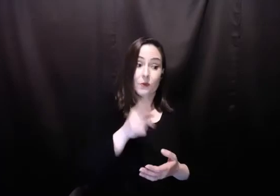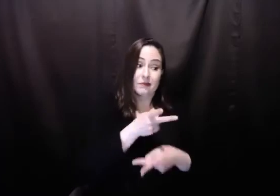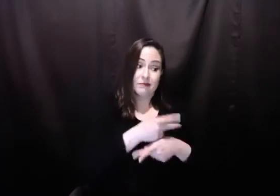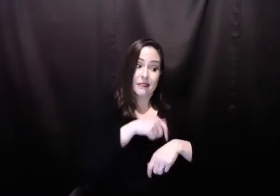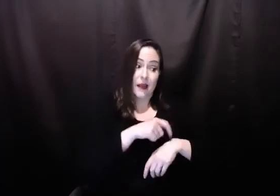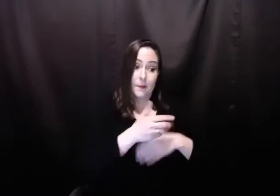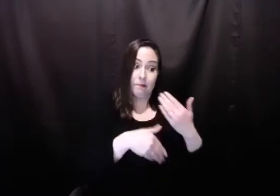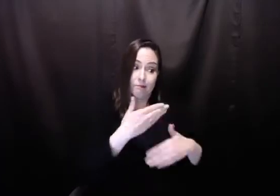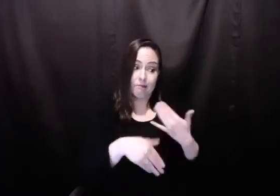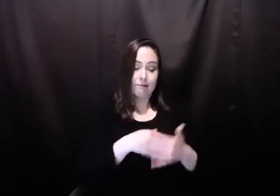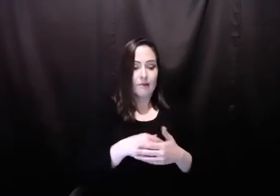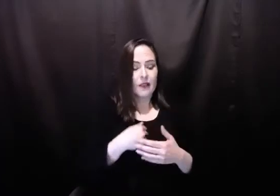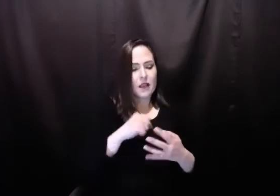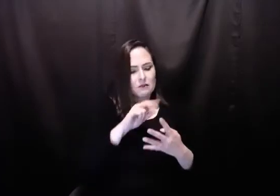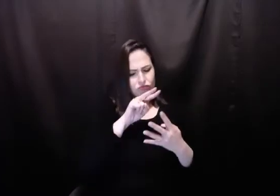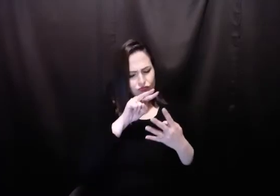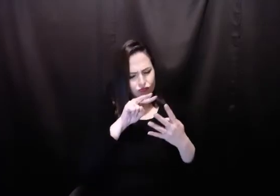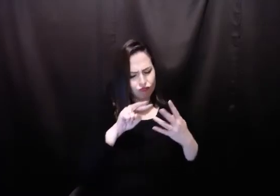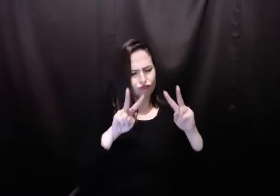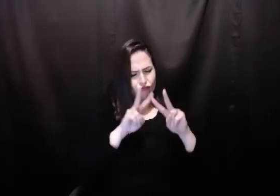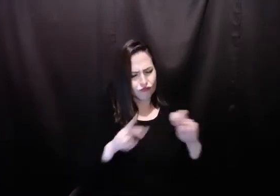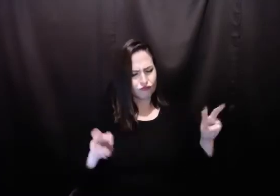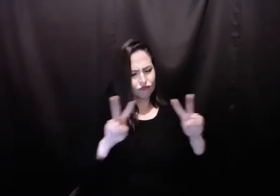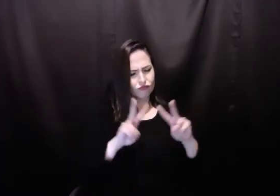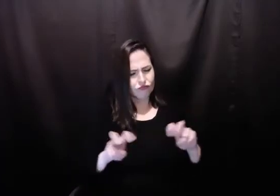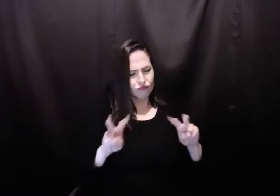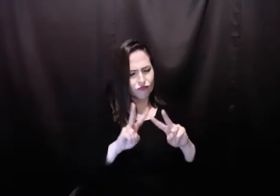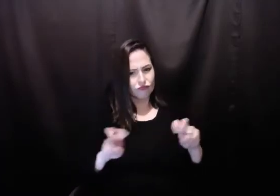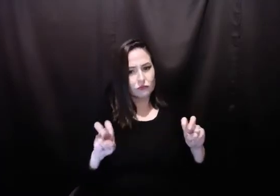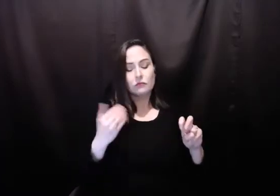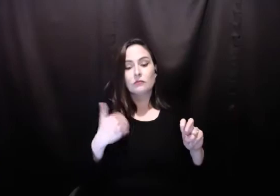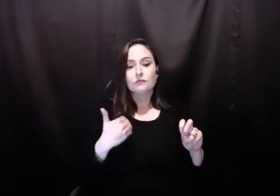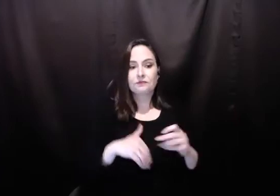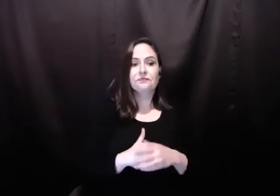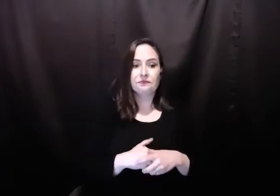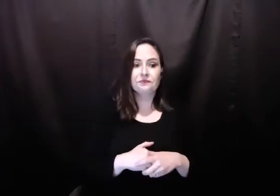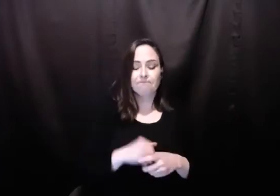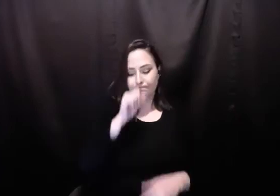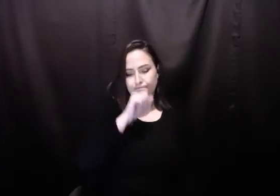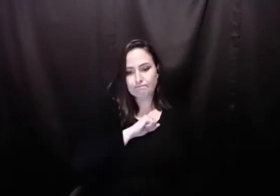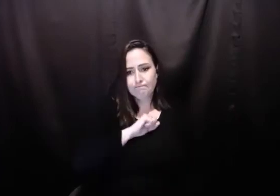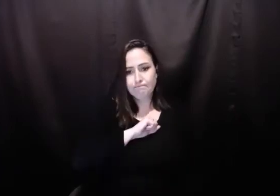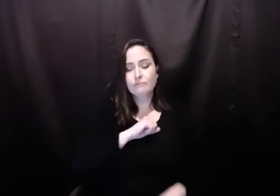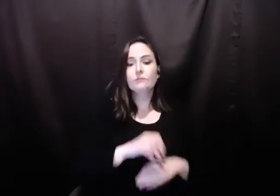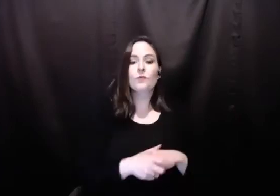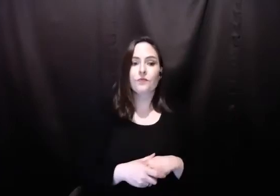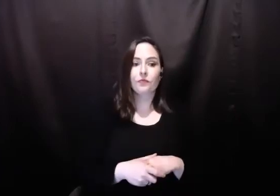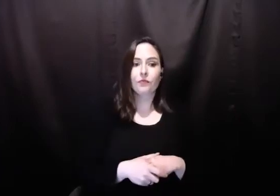it'll help you get to, I think for me, it helped me get to the roots. It helped me get to the roots for sure. In